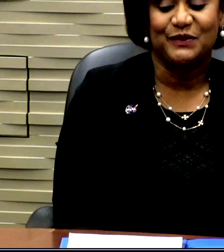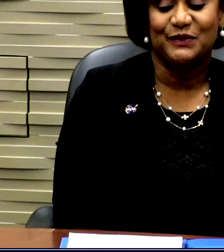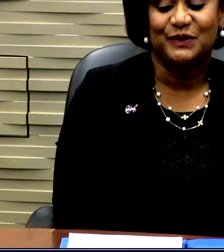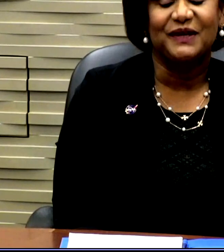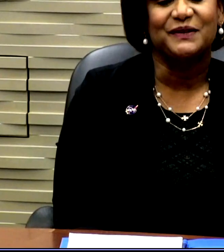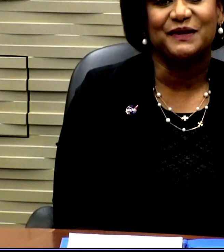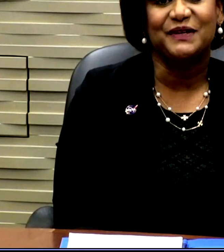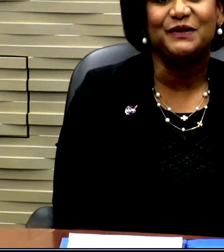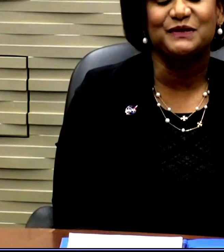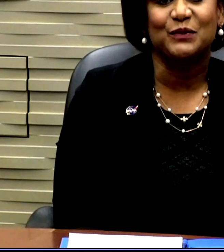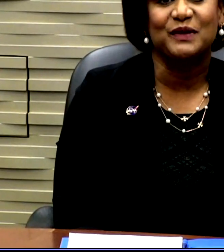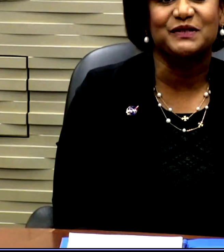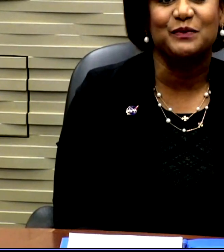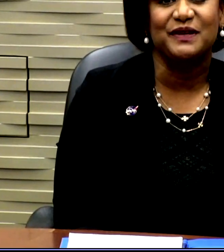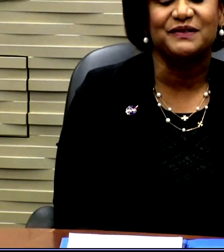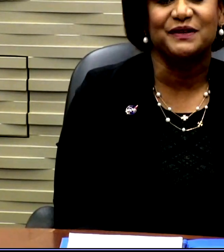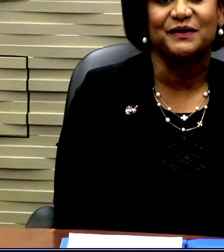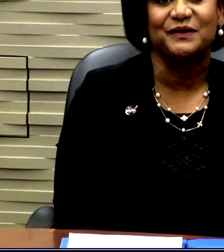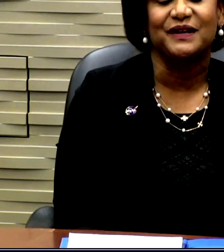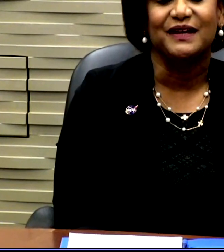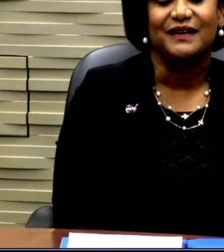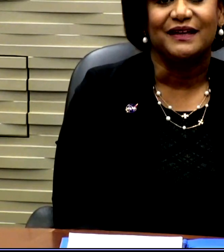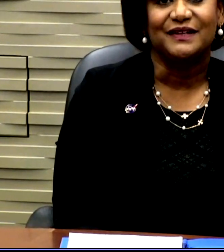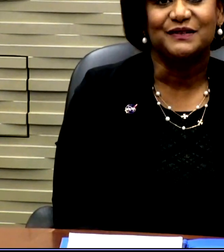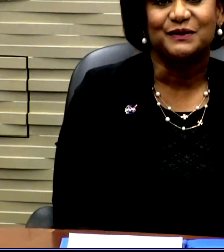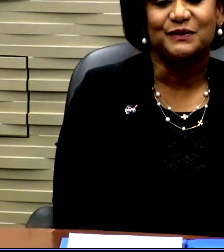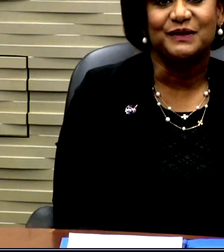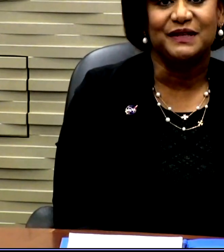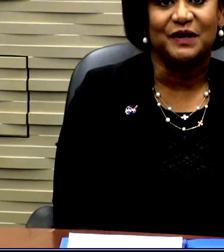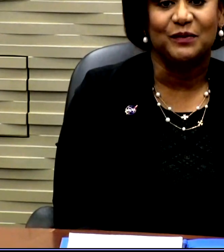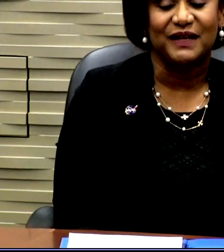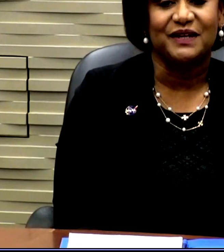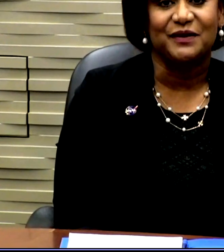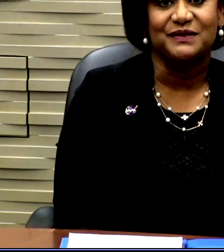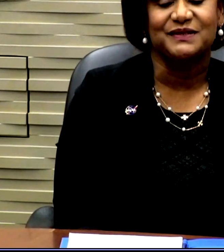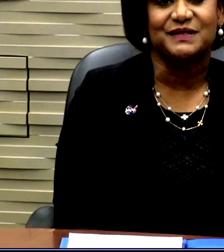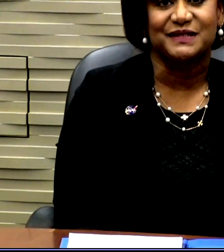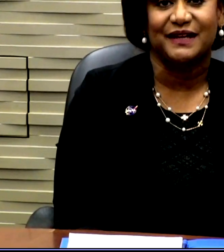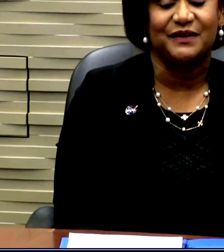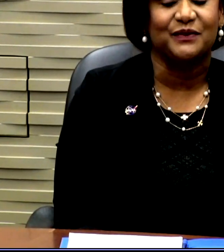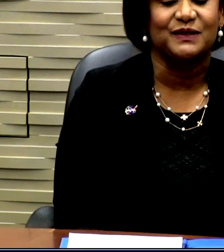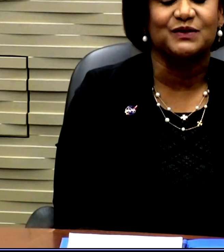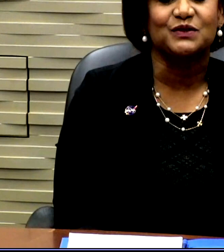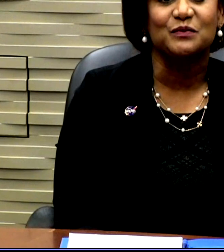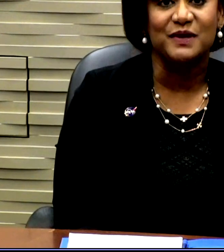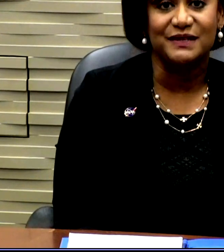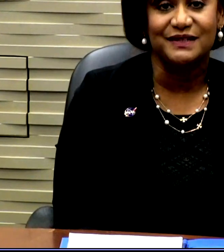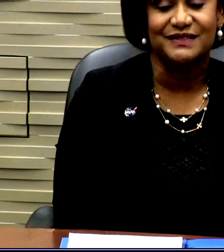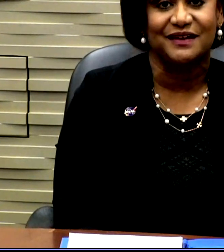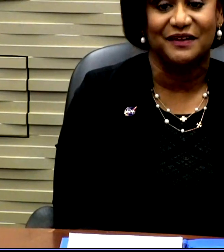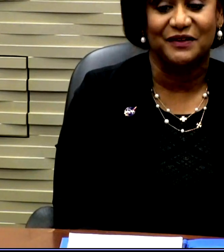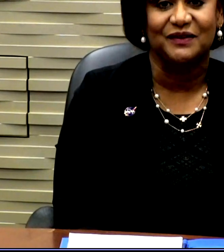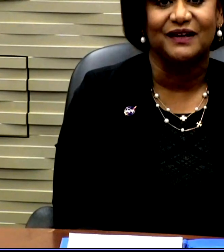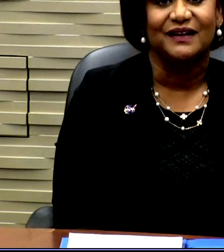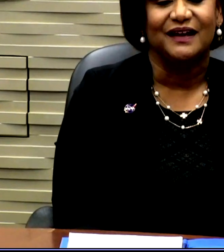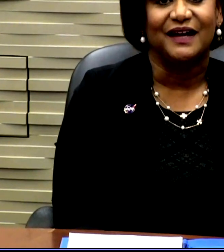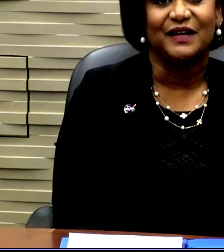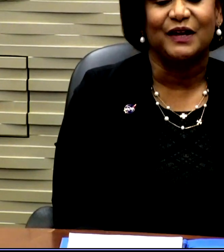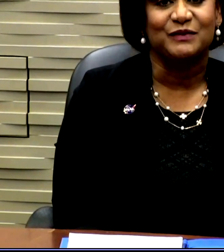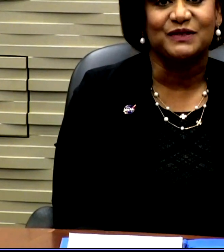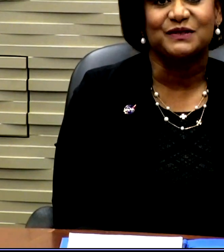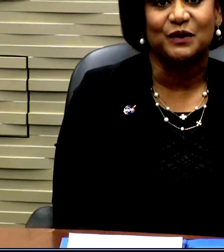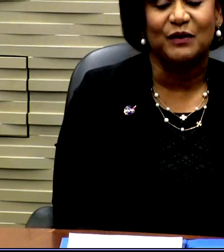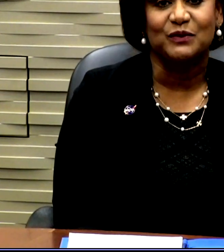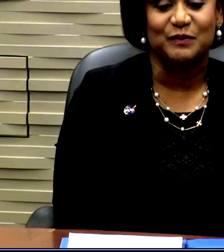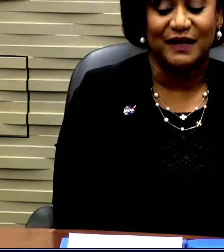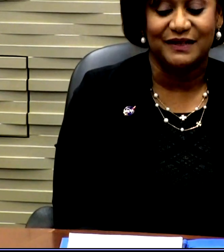Thank you. Thank you so much, Mayor Turner, and to the Black Heritage Society for this tremendous honor.